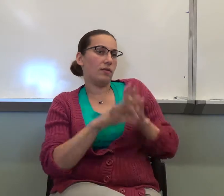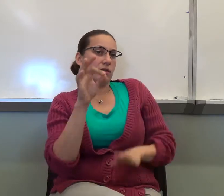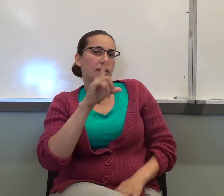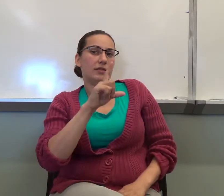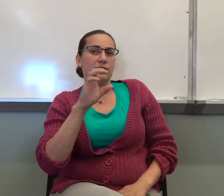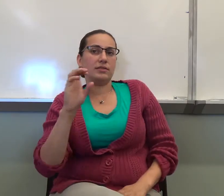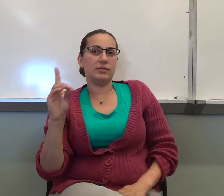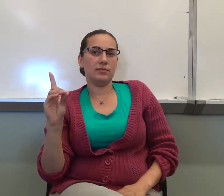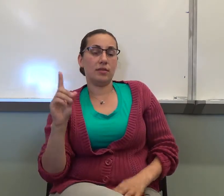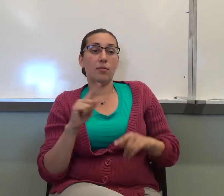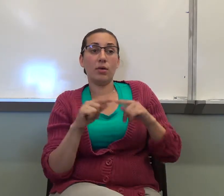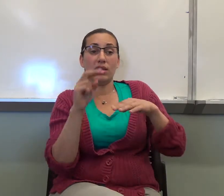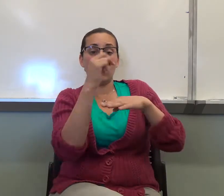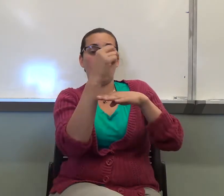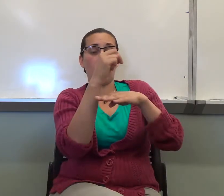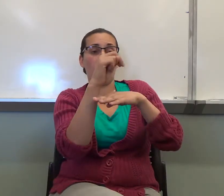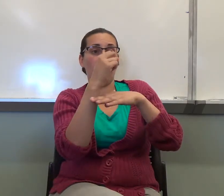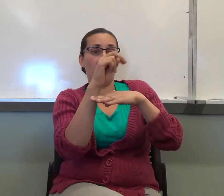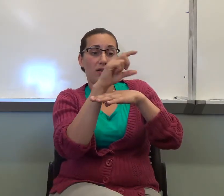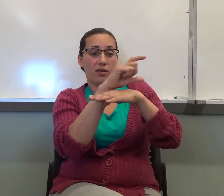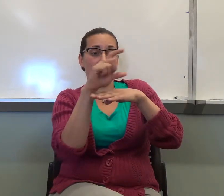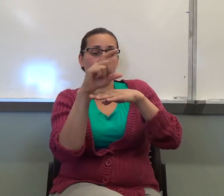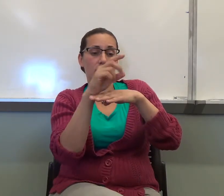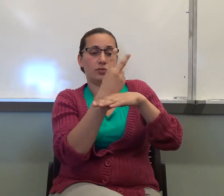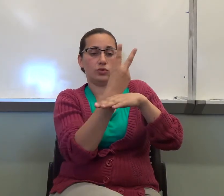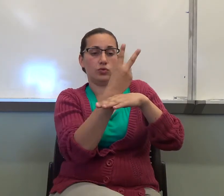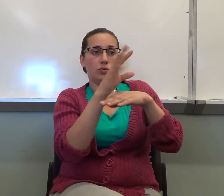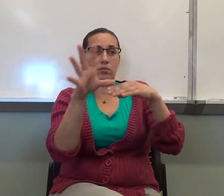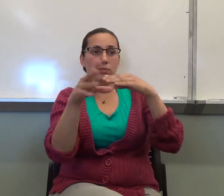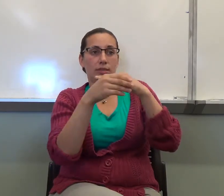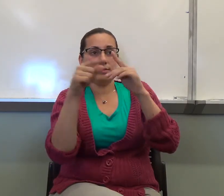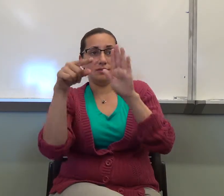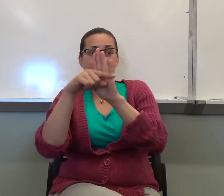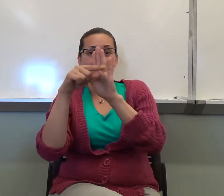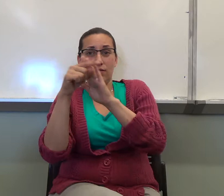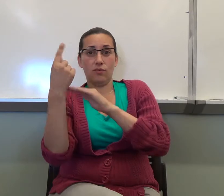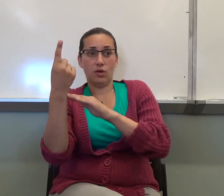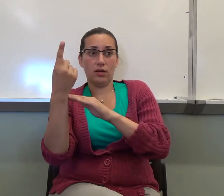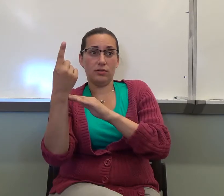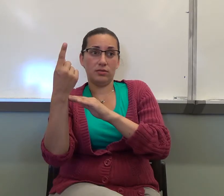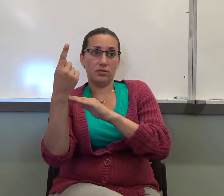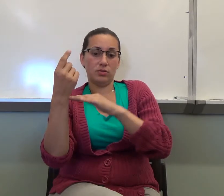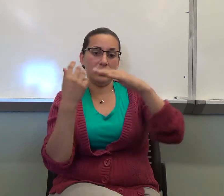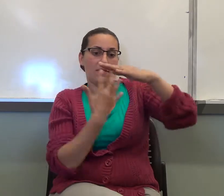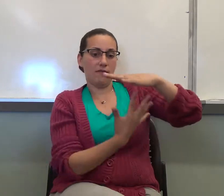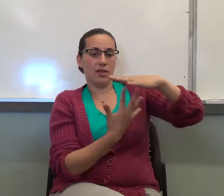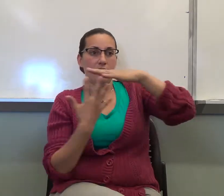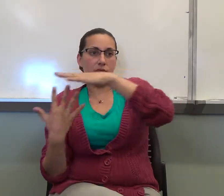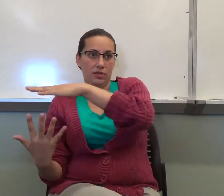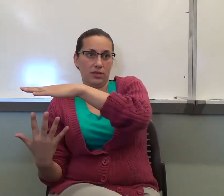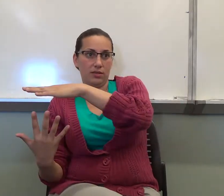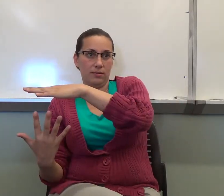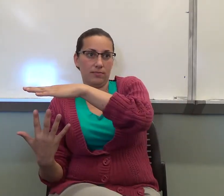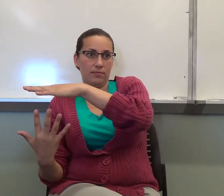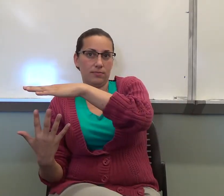with the numerators. That's 2 plus a minus 1, and they are fifths. This is 1 plus 3, and they are